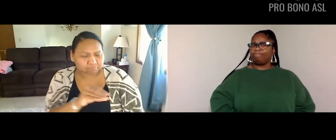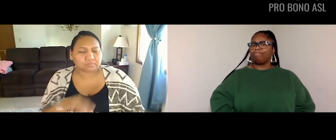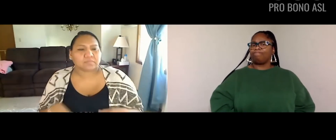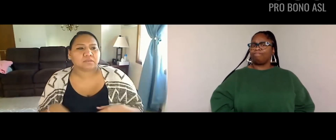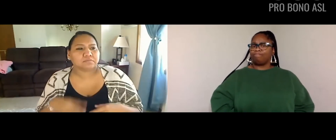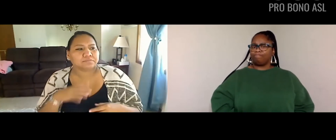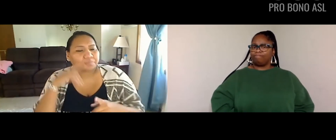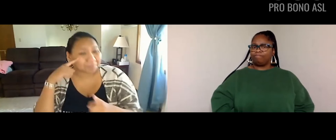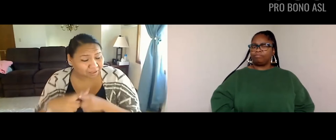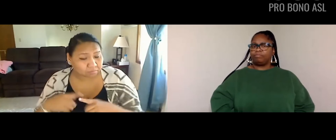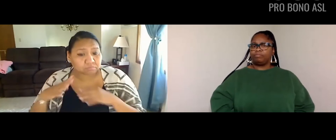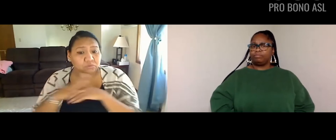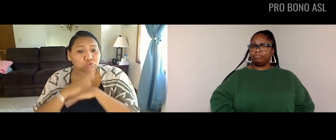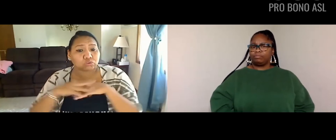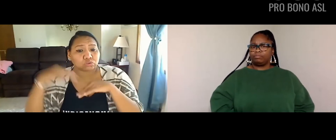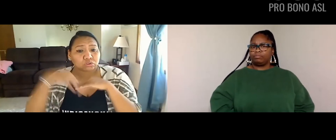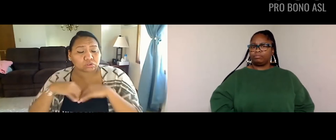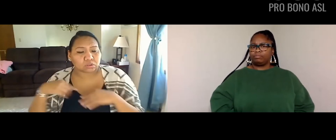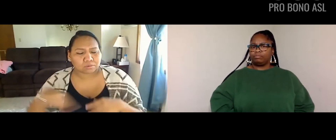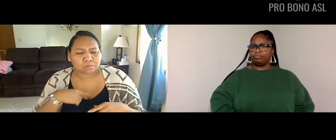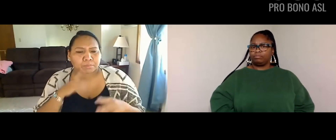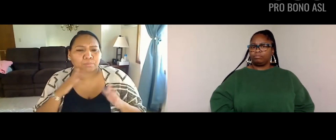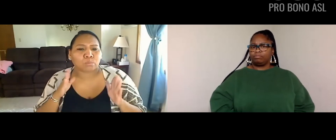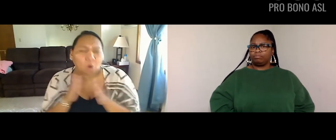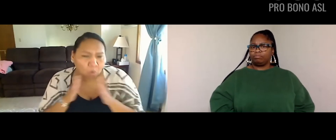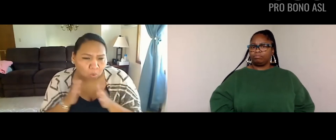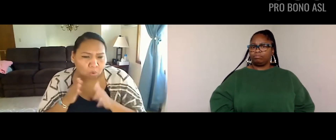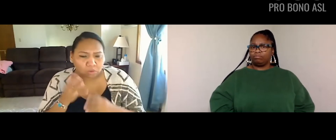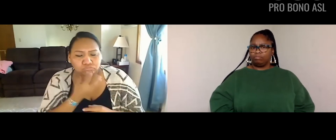signs that ASL uses come from Indigenous Sign Language.